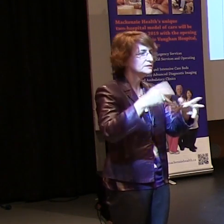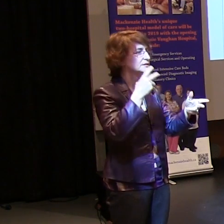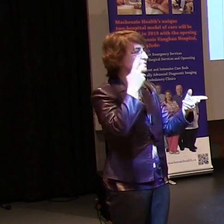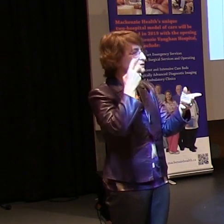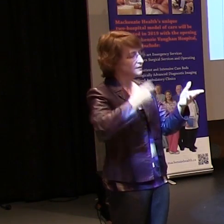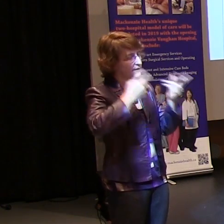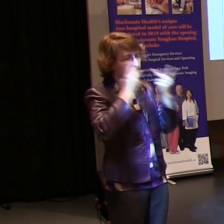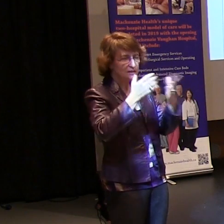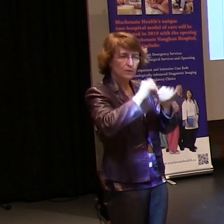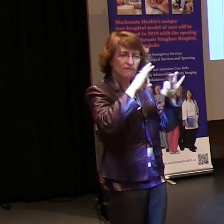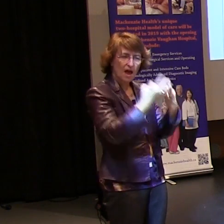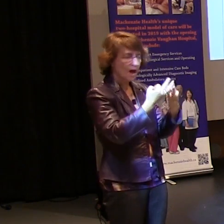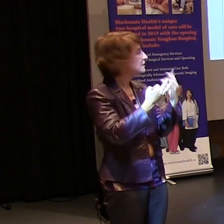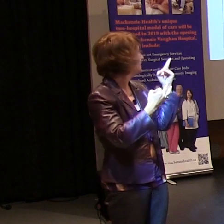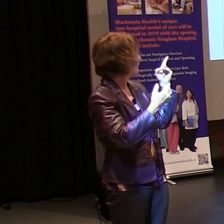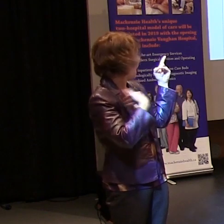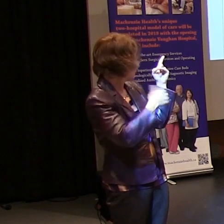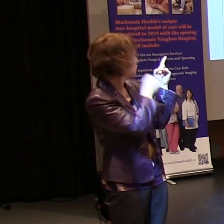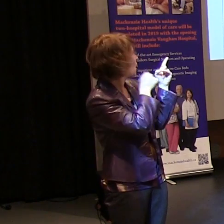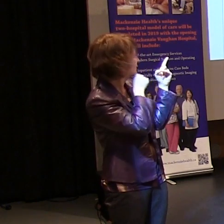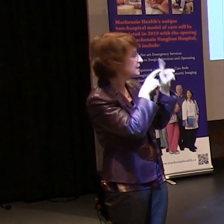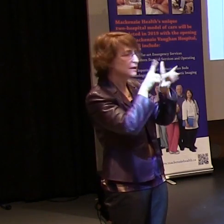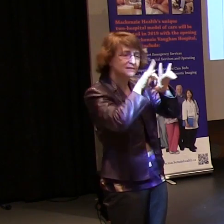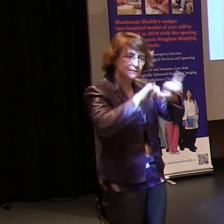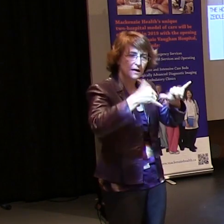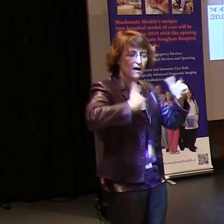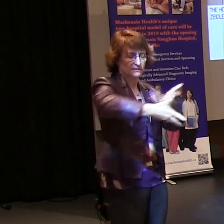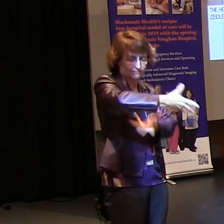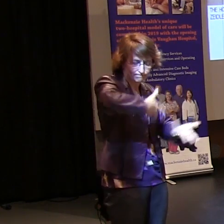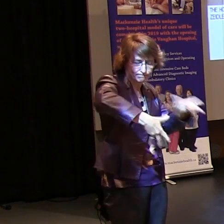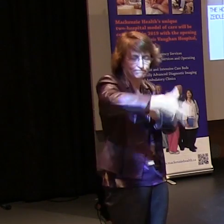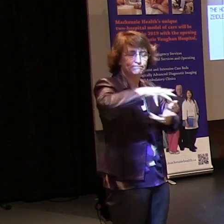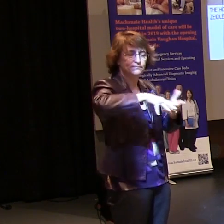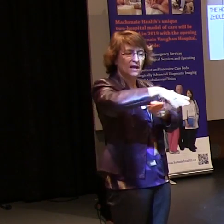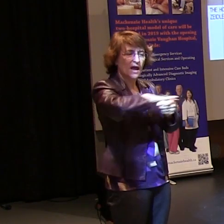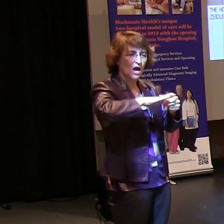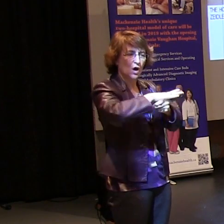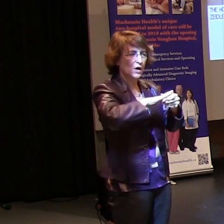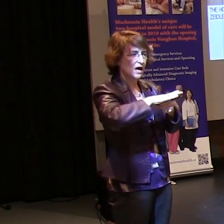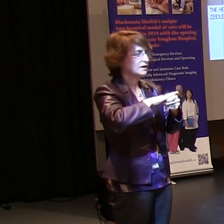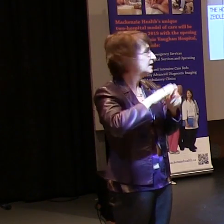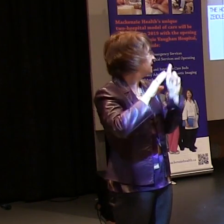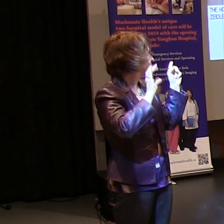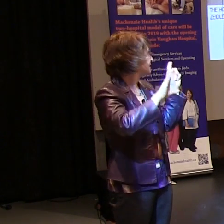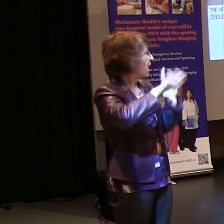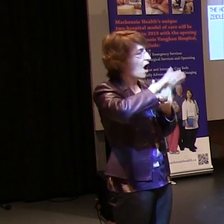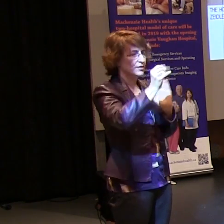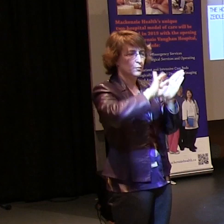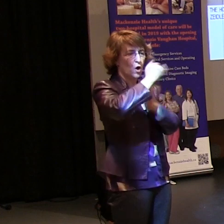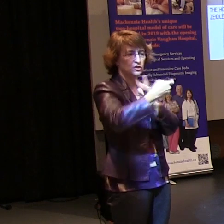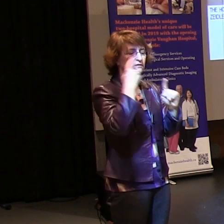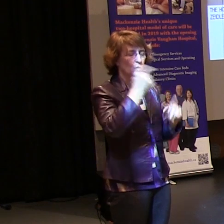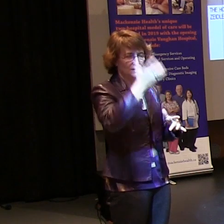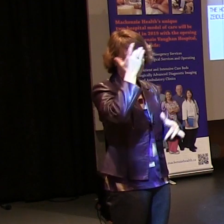the family member. You always have the privacy, but you have this interaction. And that's another project that we did in See